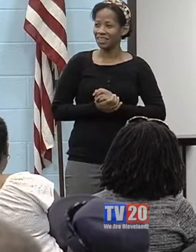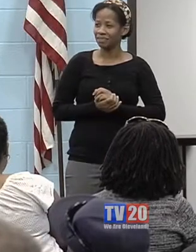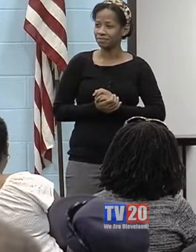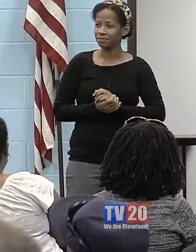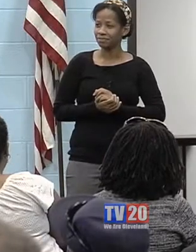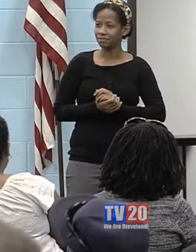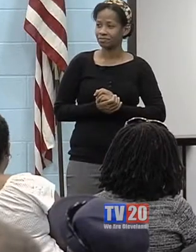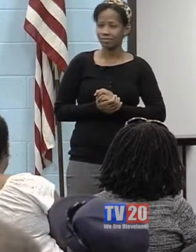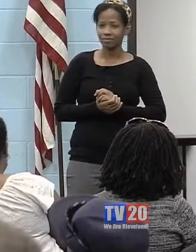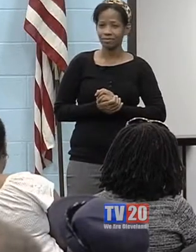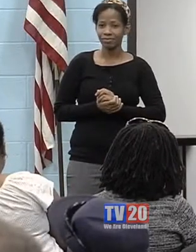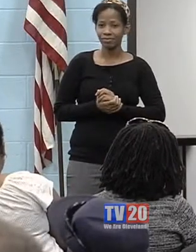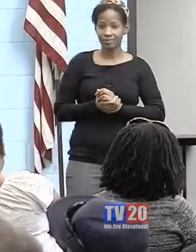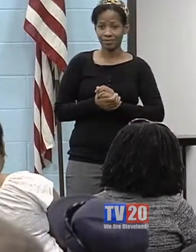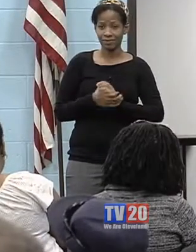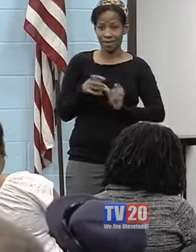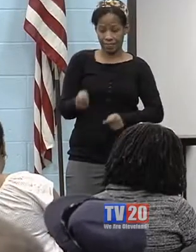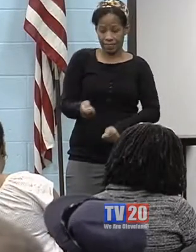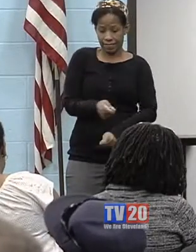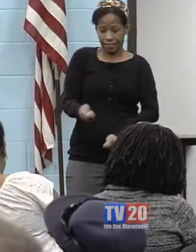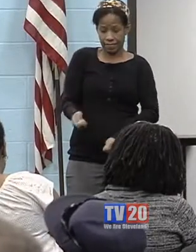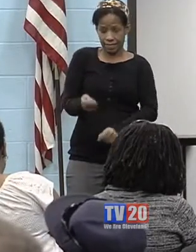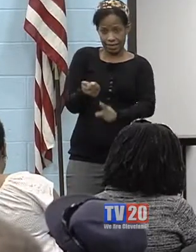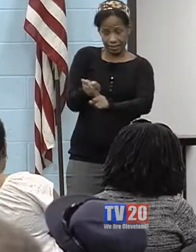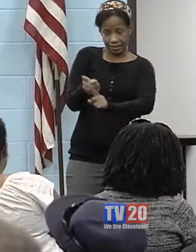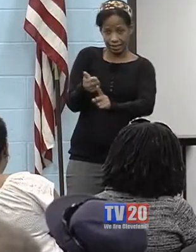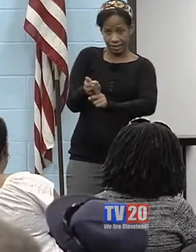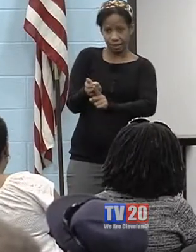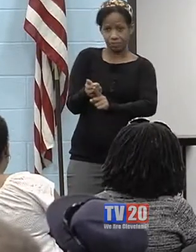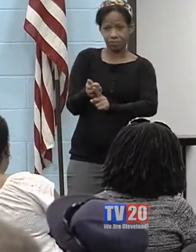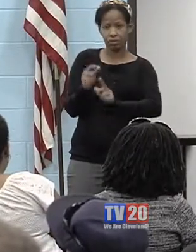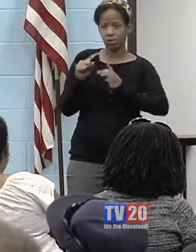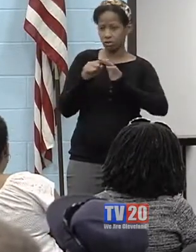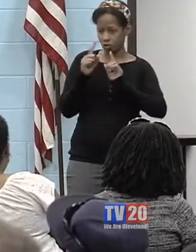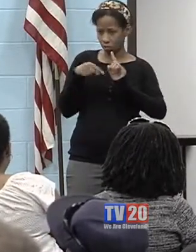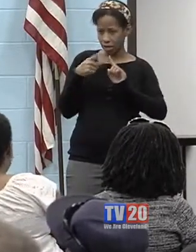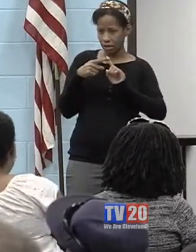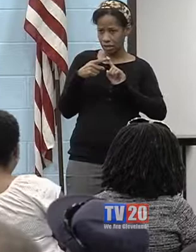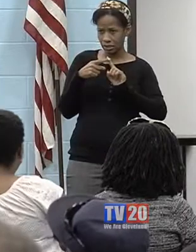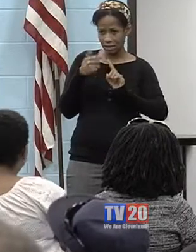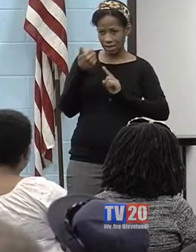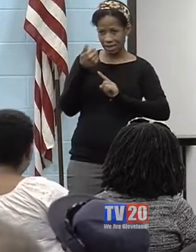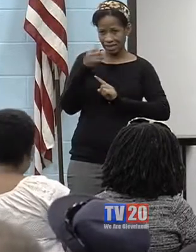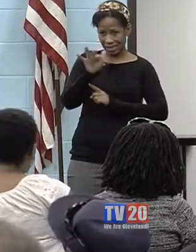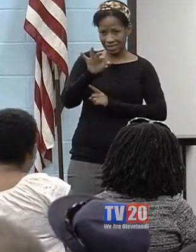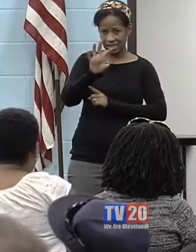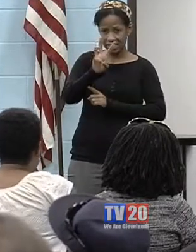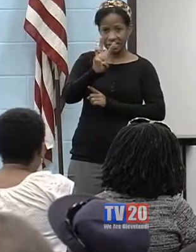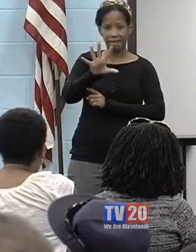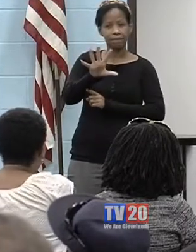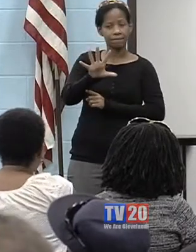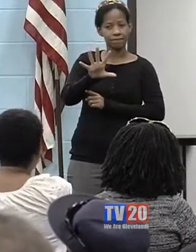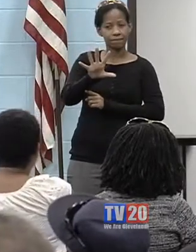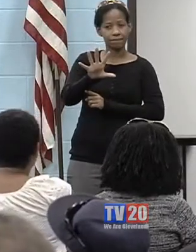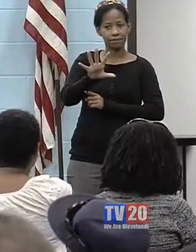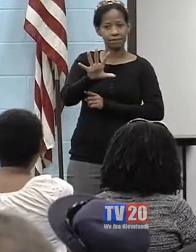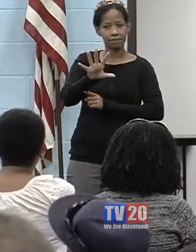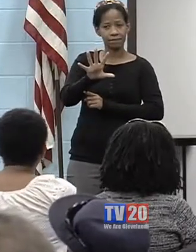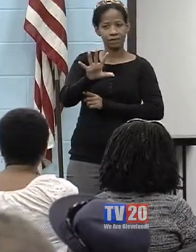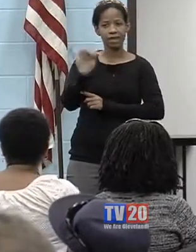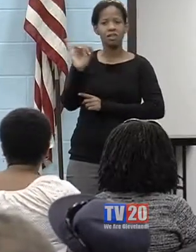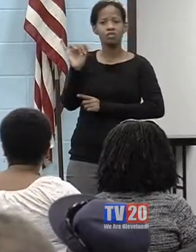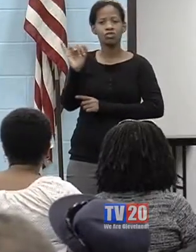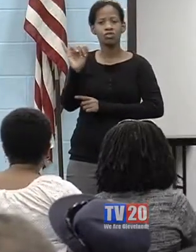as you heard, the White Cane Awareness Day came into existence about 1965, when Medicaid and